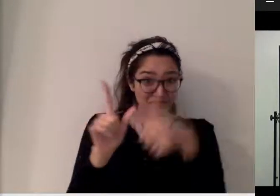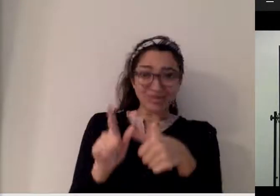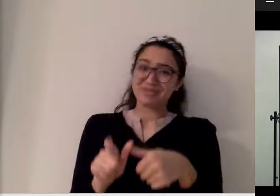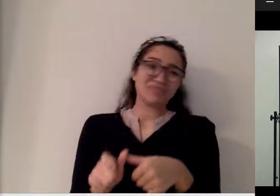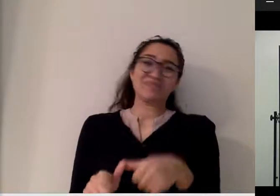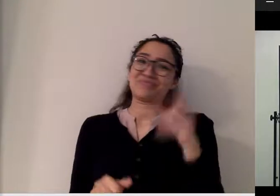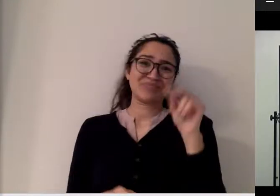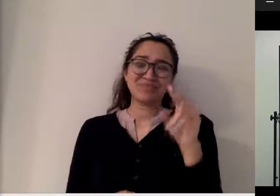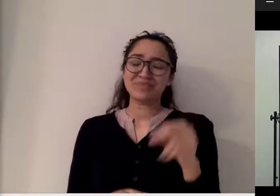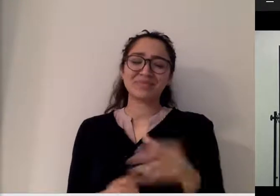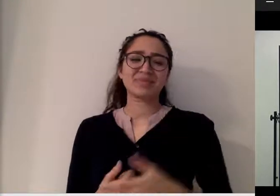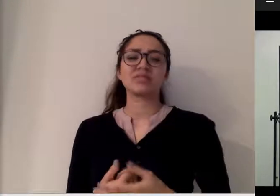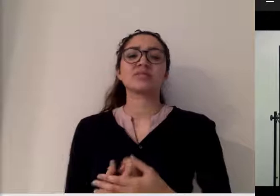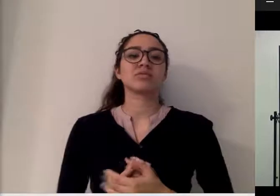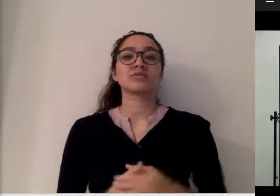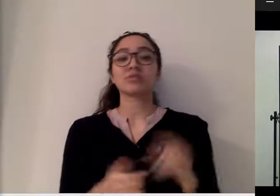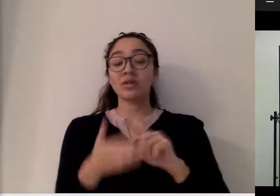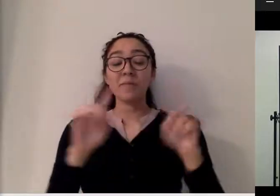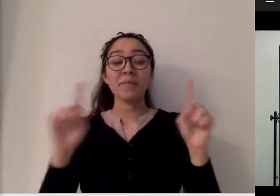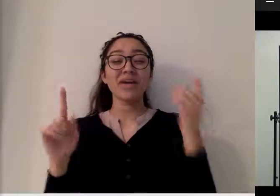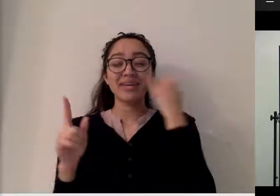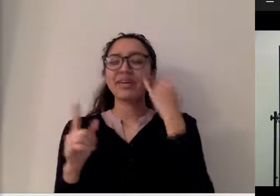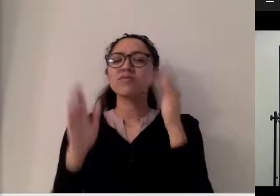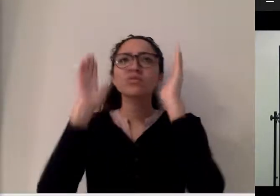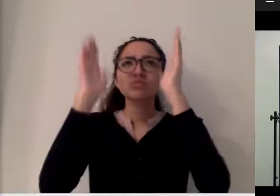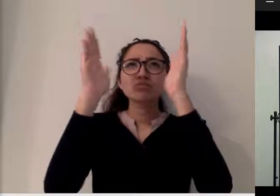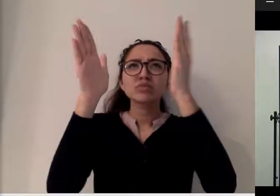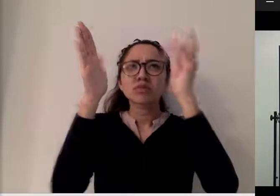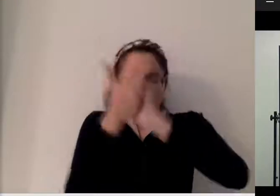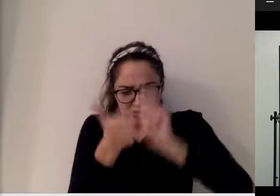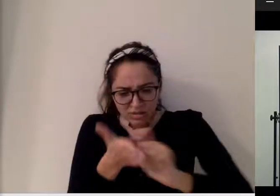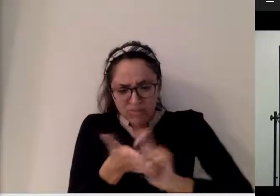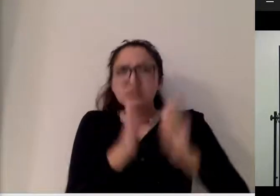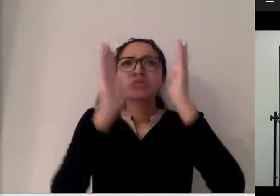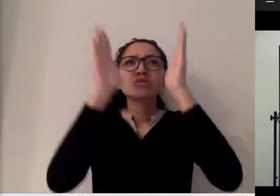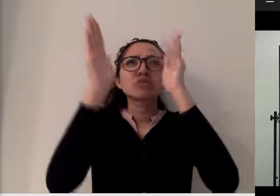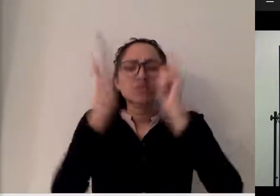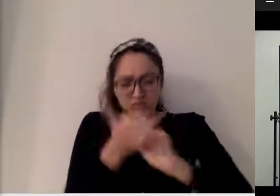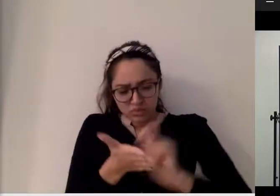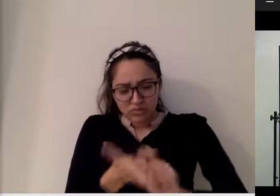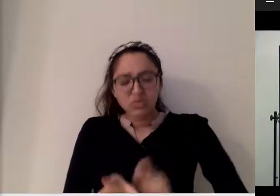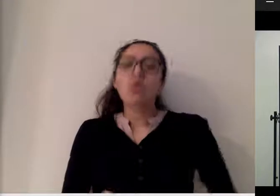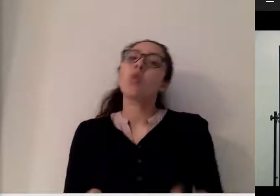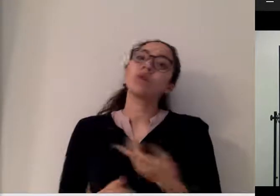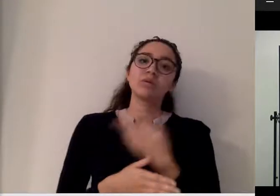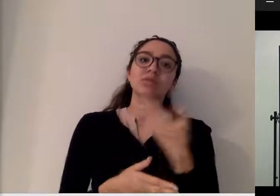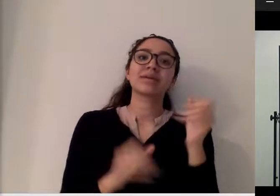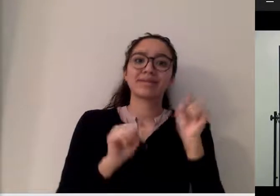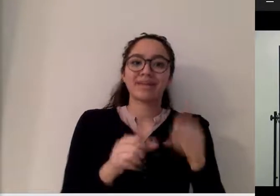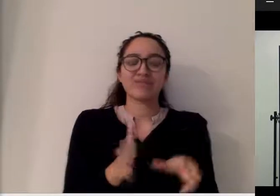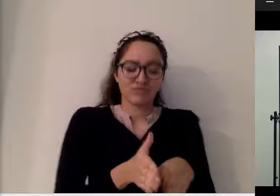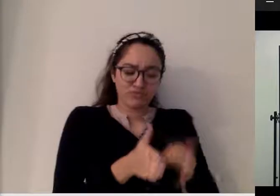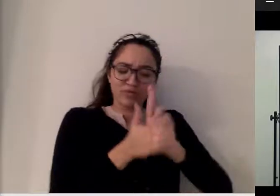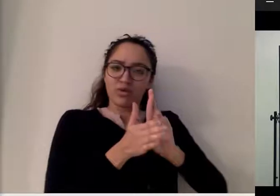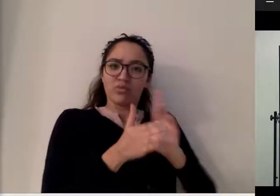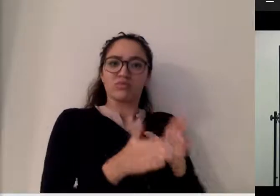what I said. If you write it down, as I said before, you get to go back and review it later. So if you're ever